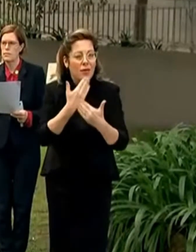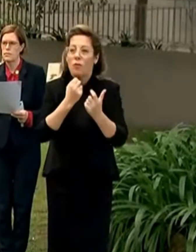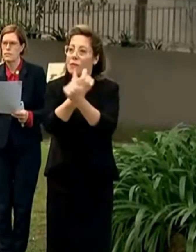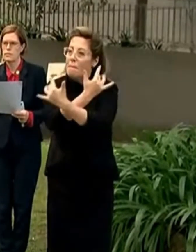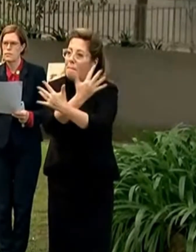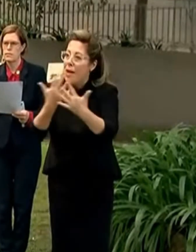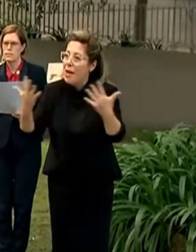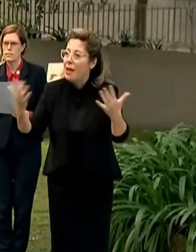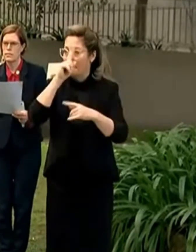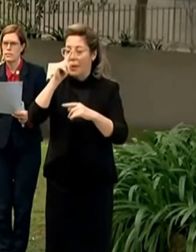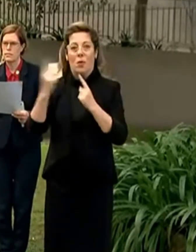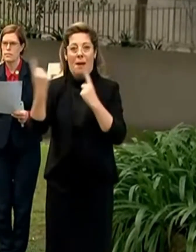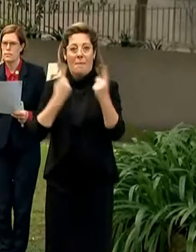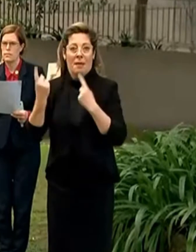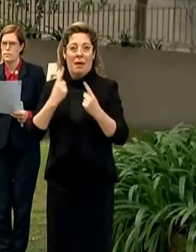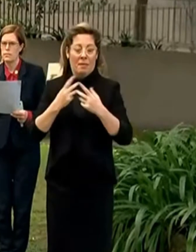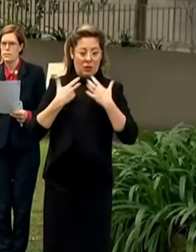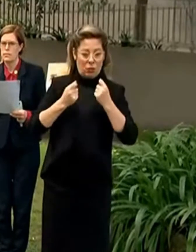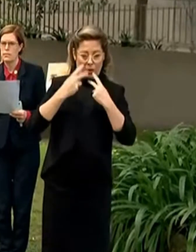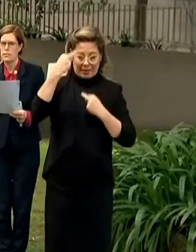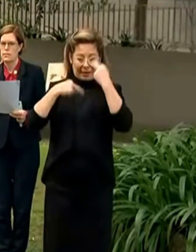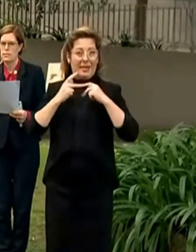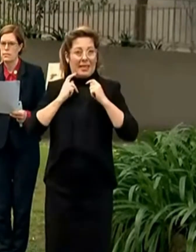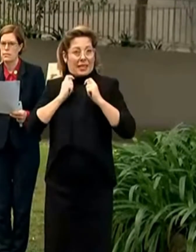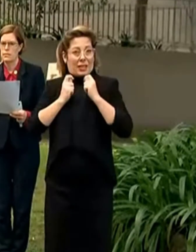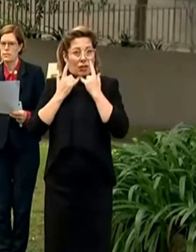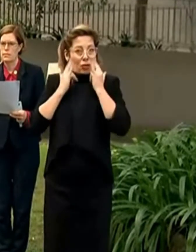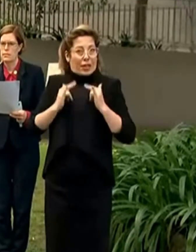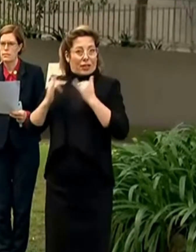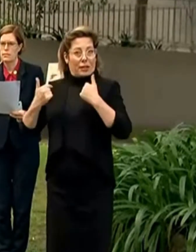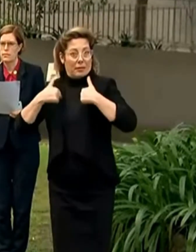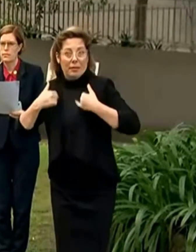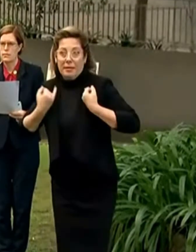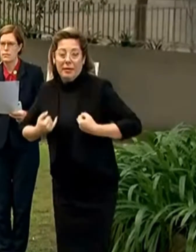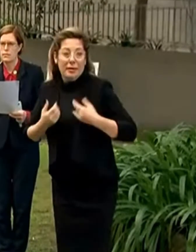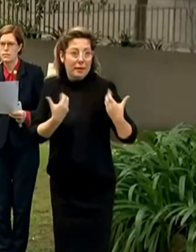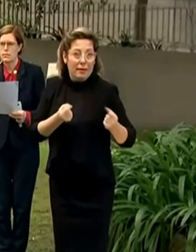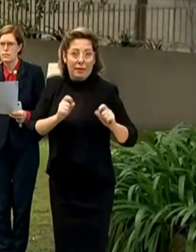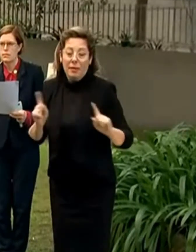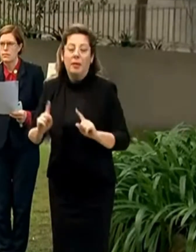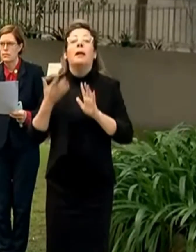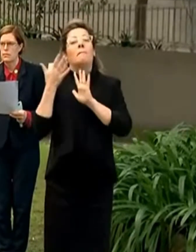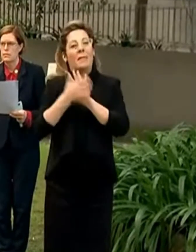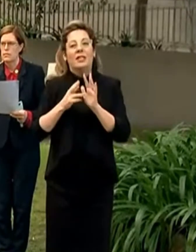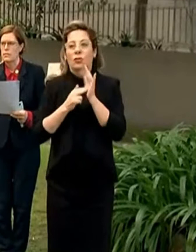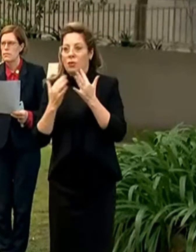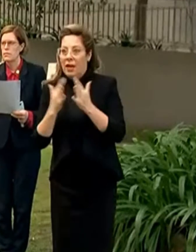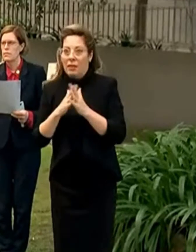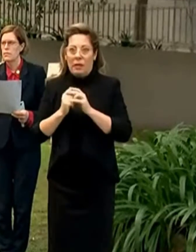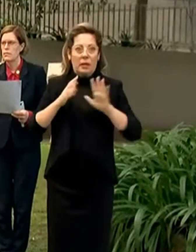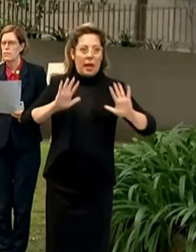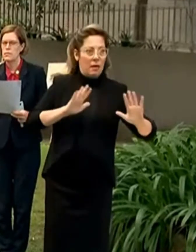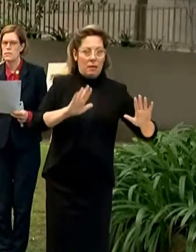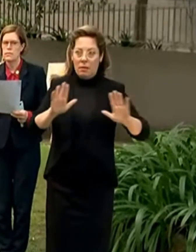that in New South Wales we have been able to hold the line. And of course we want this to continue. We want us to be able to be on a